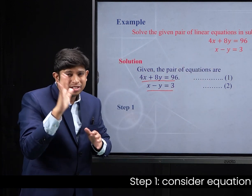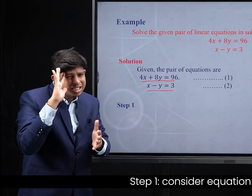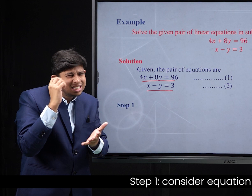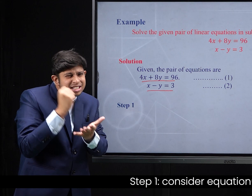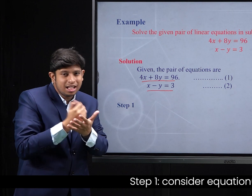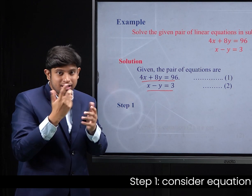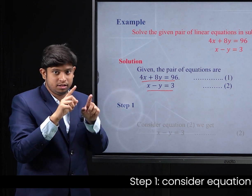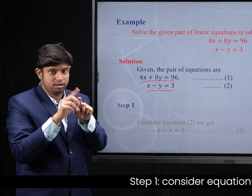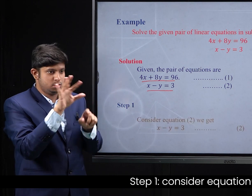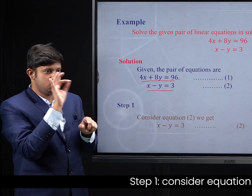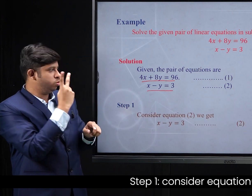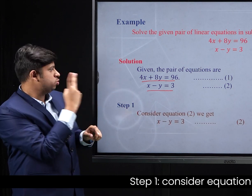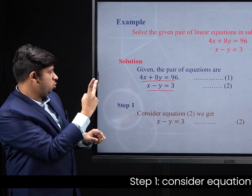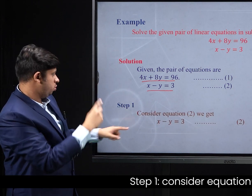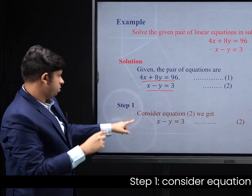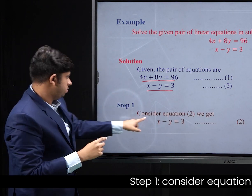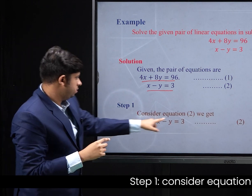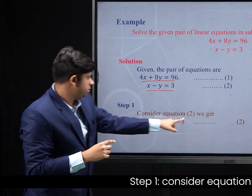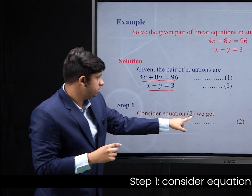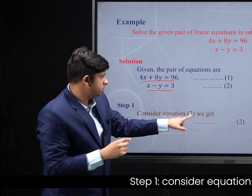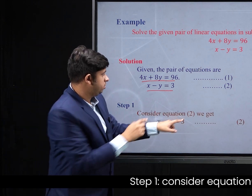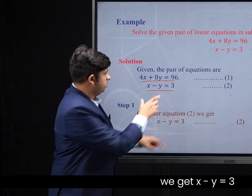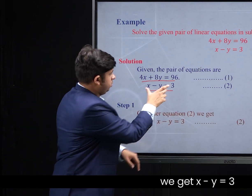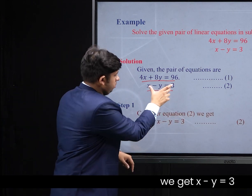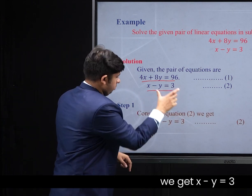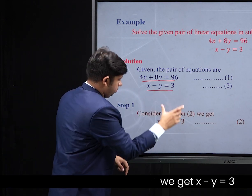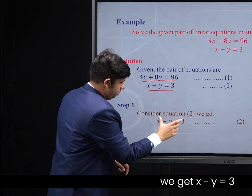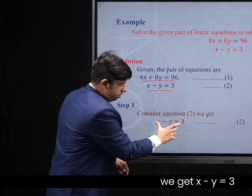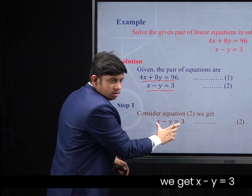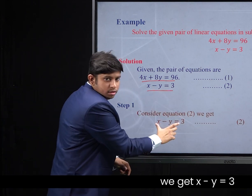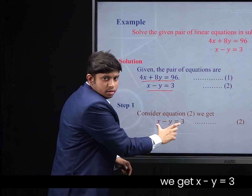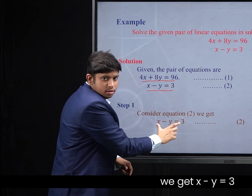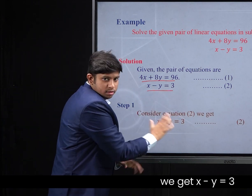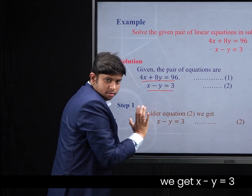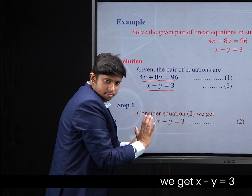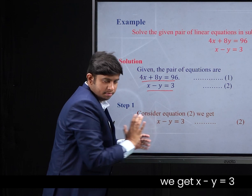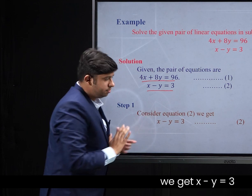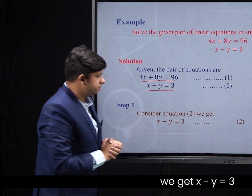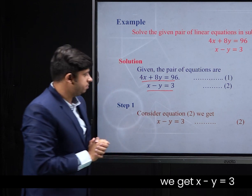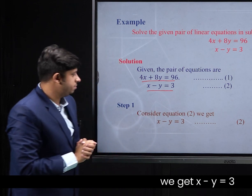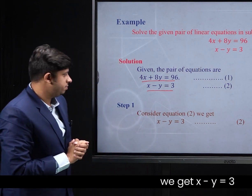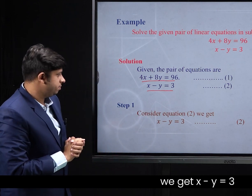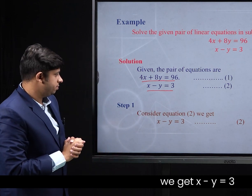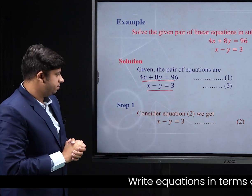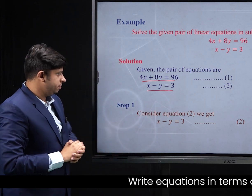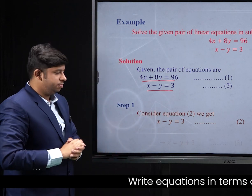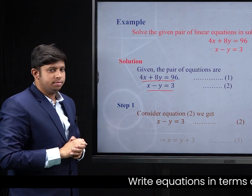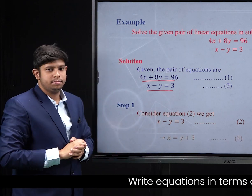1. Consider equation 2. We get x minus y is equal to 3. Write